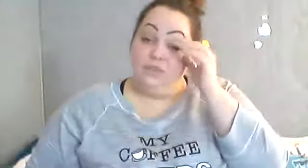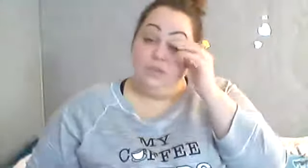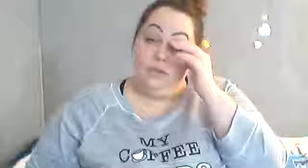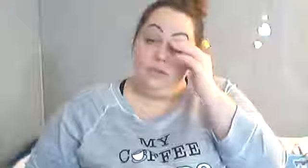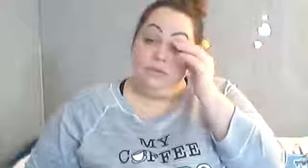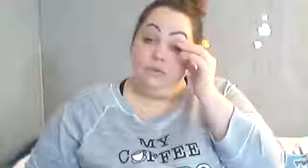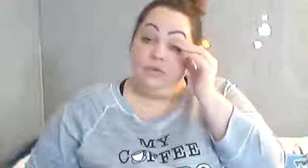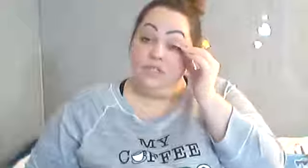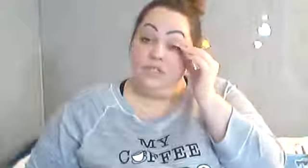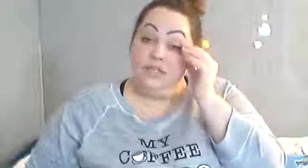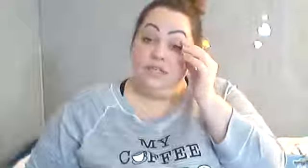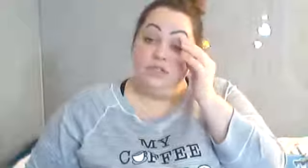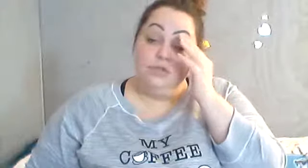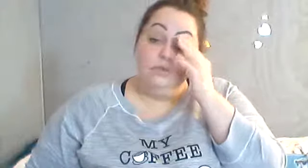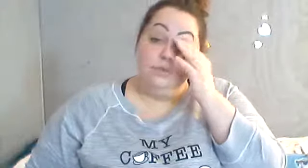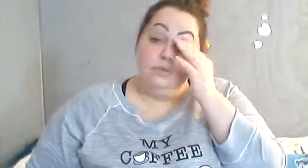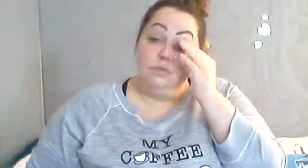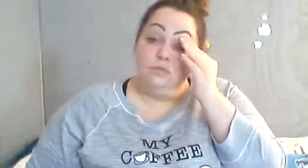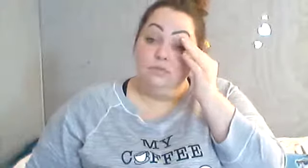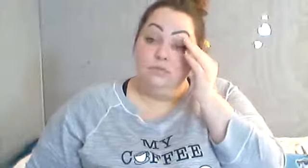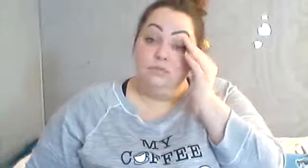where people are just getting too